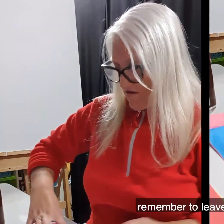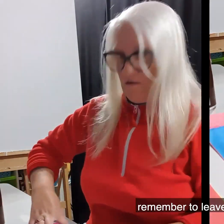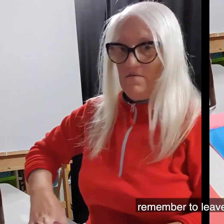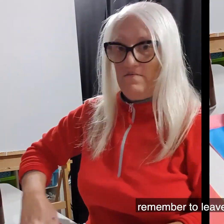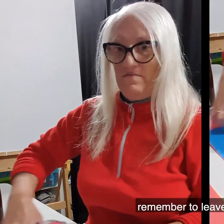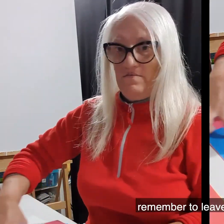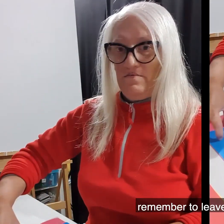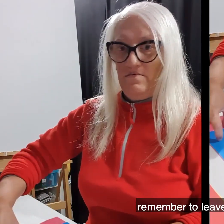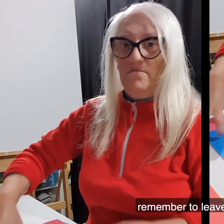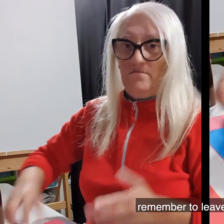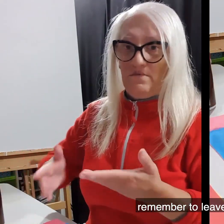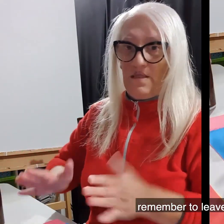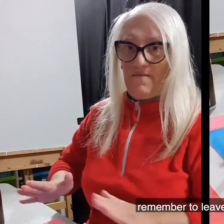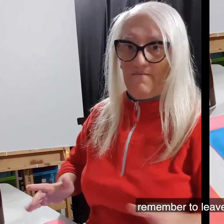Remember to leave a margin.